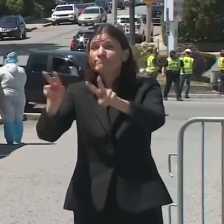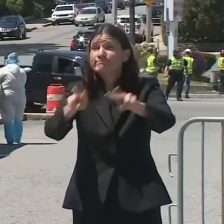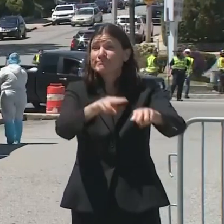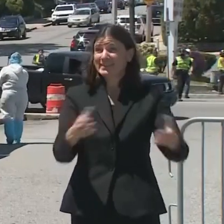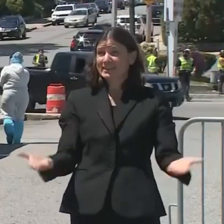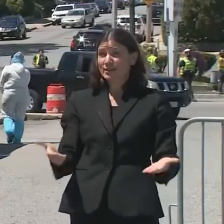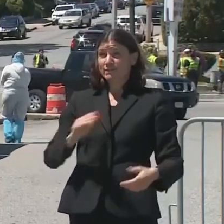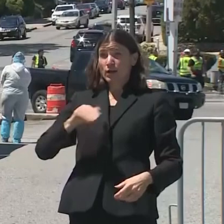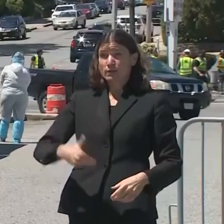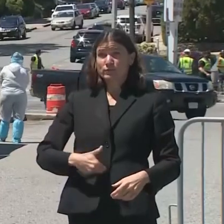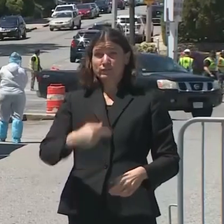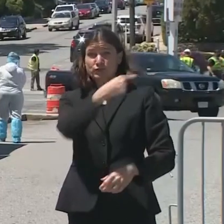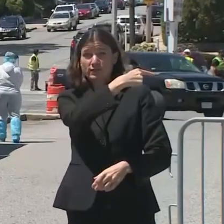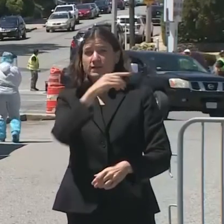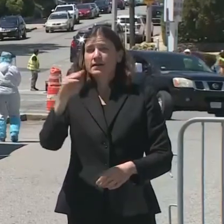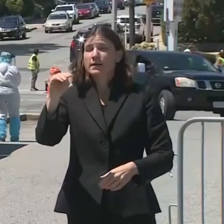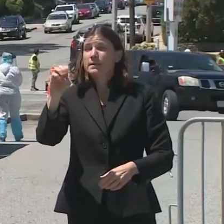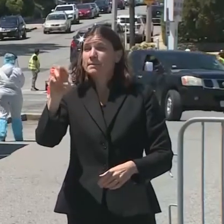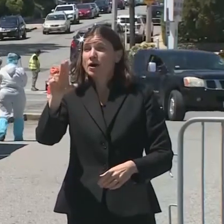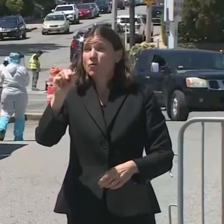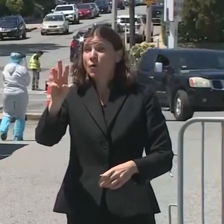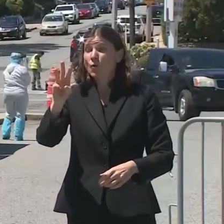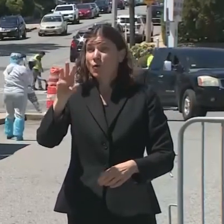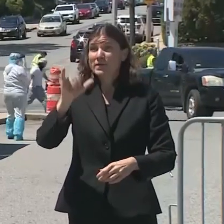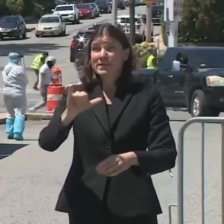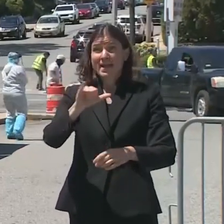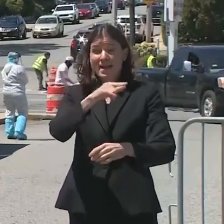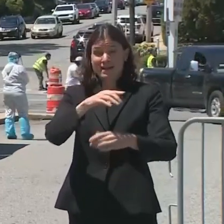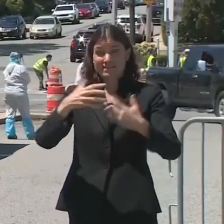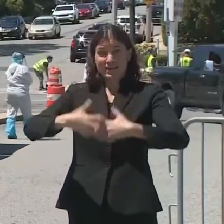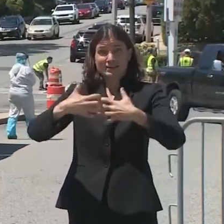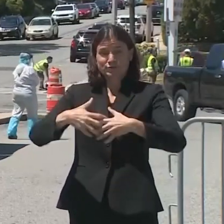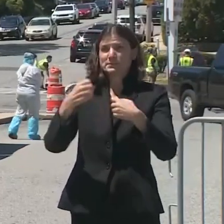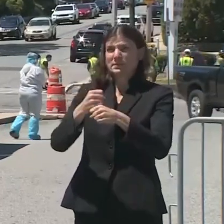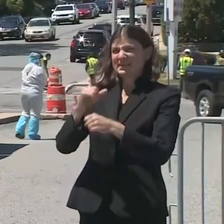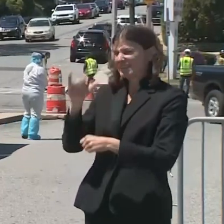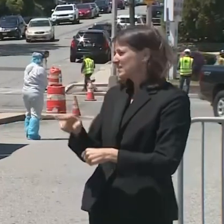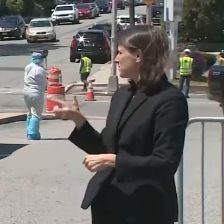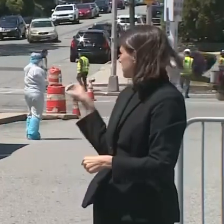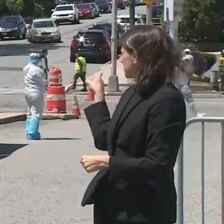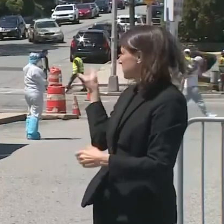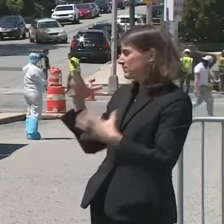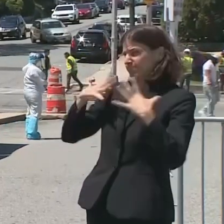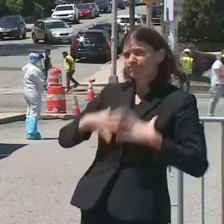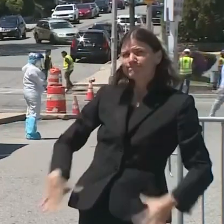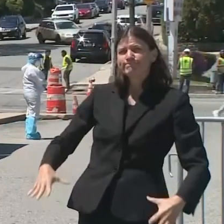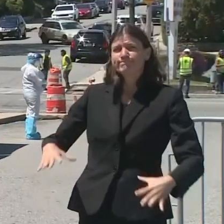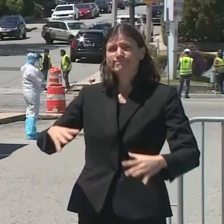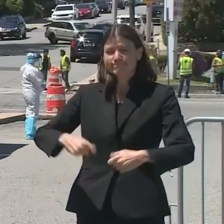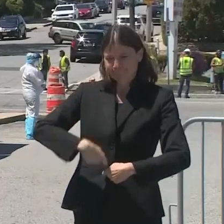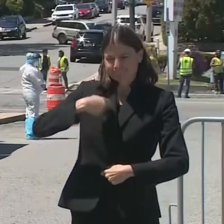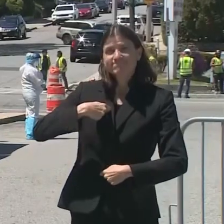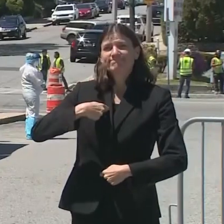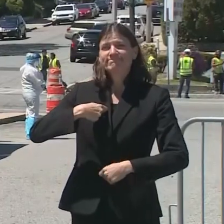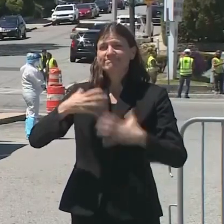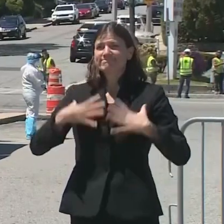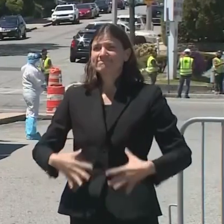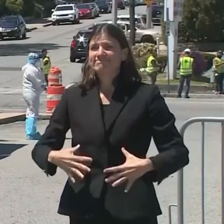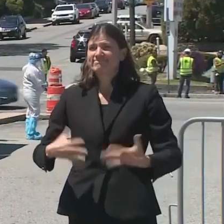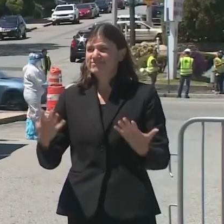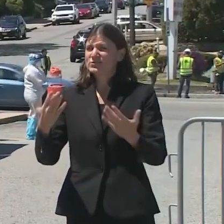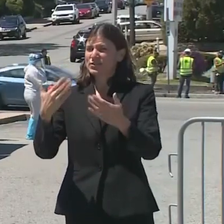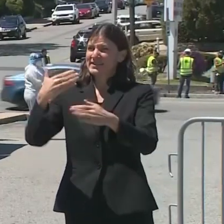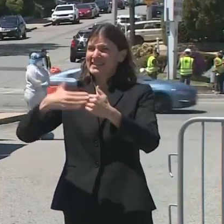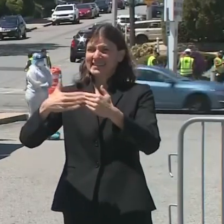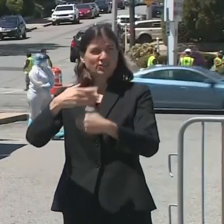right down the street, neighbor helping neighbor in kind of an unusual way. I also want to thank Nancy Paul, who's the CEO here of the Stanley